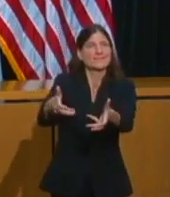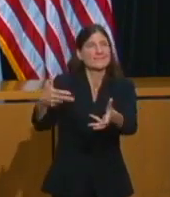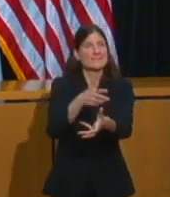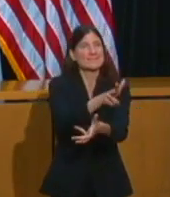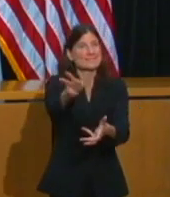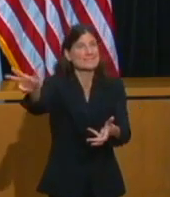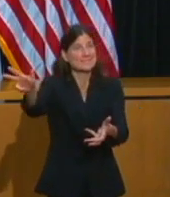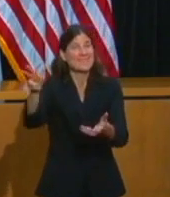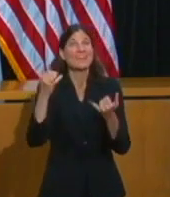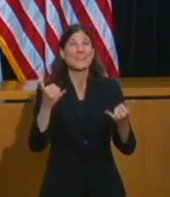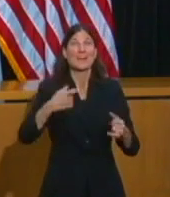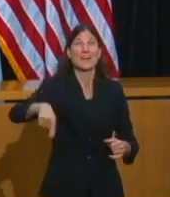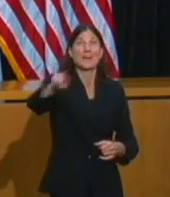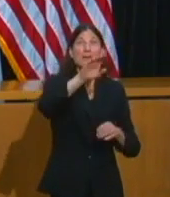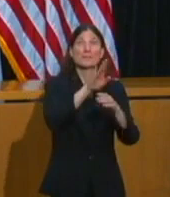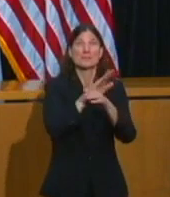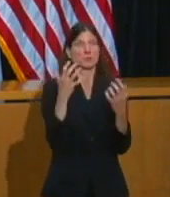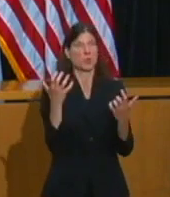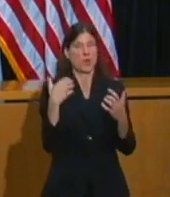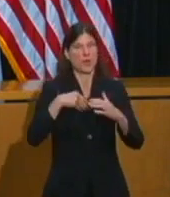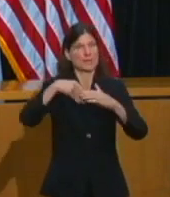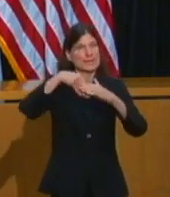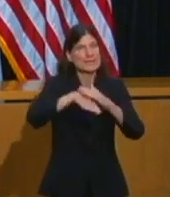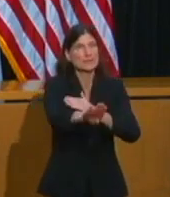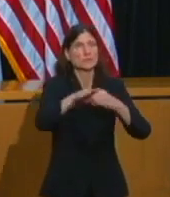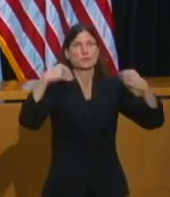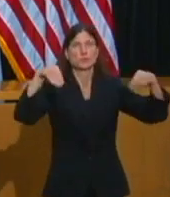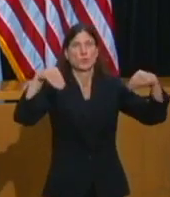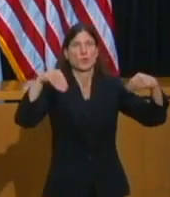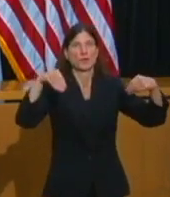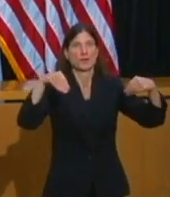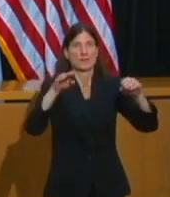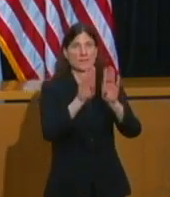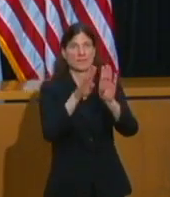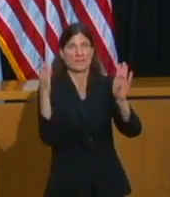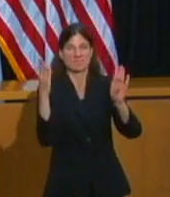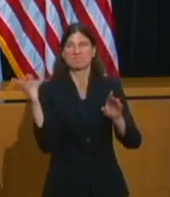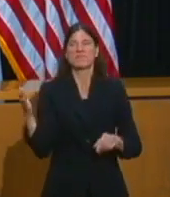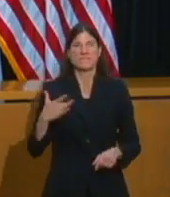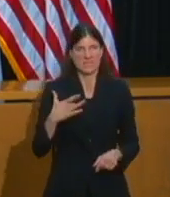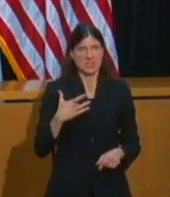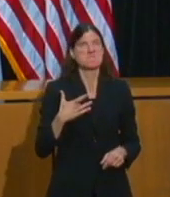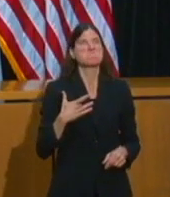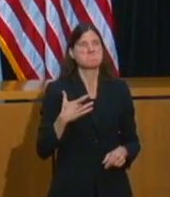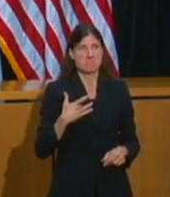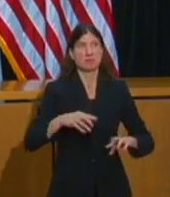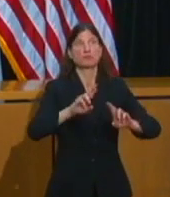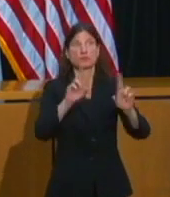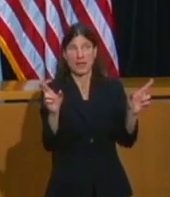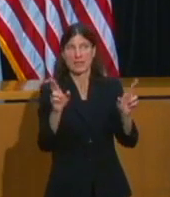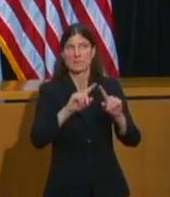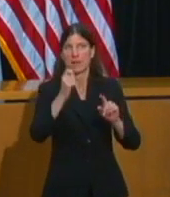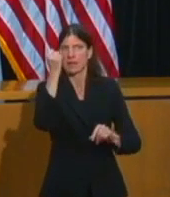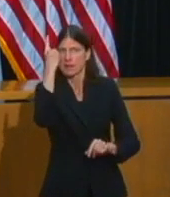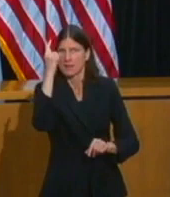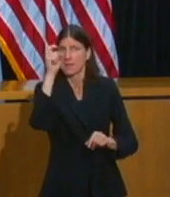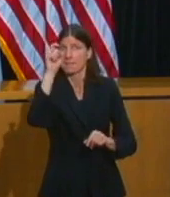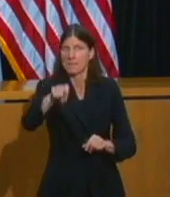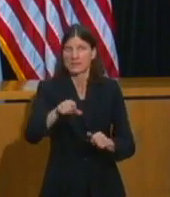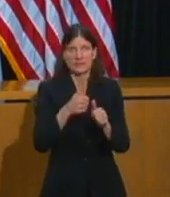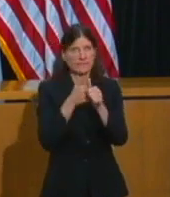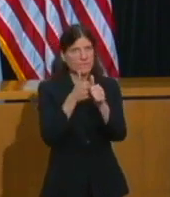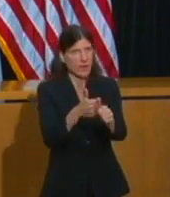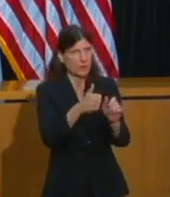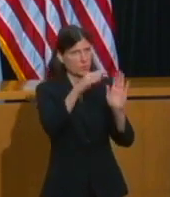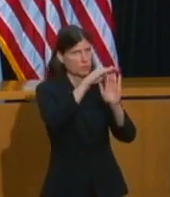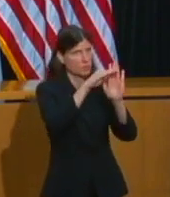conduct preparations prior to reopening in phase two. And we think it is important to note to retail customers, when phase two begins, the